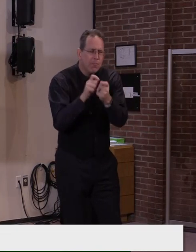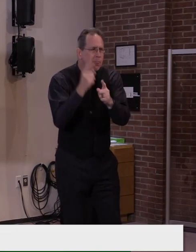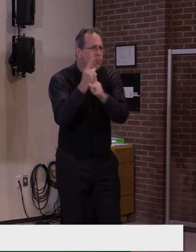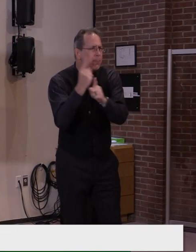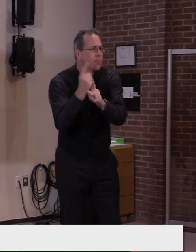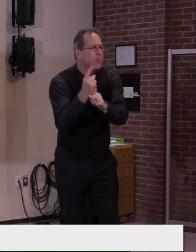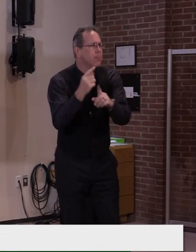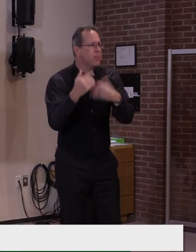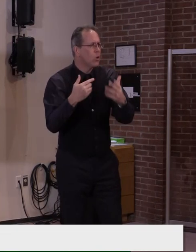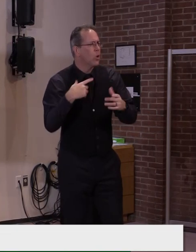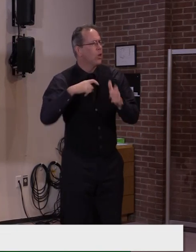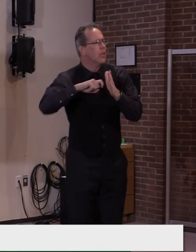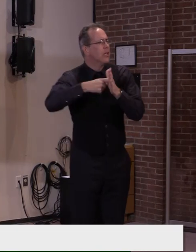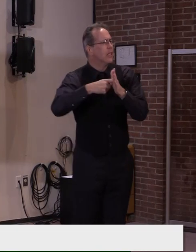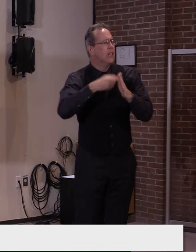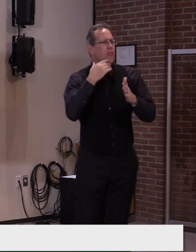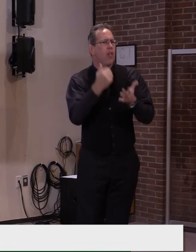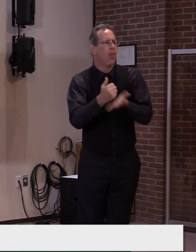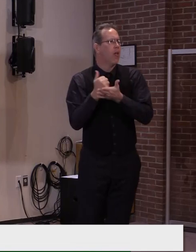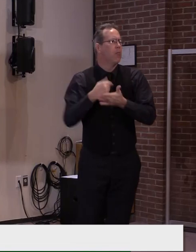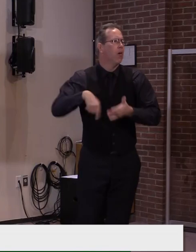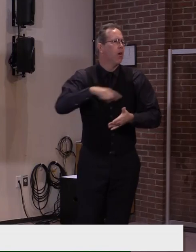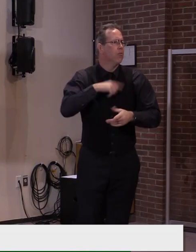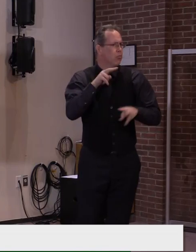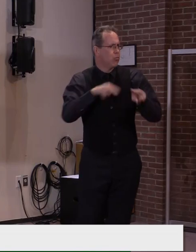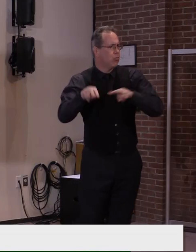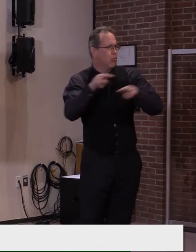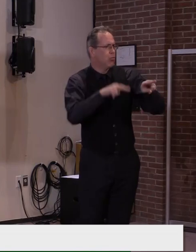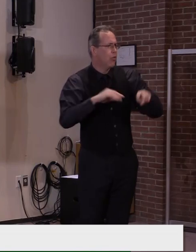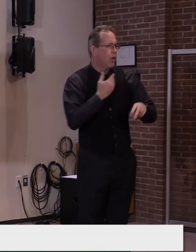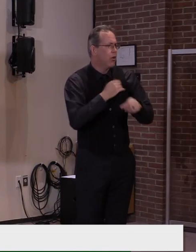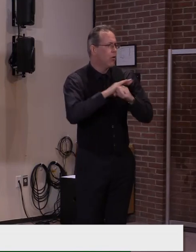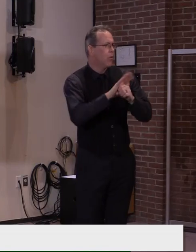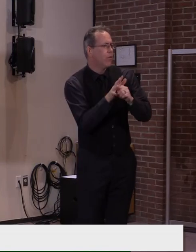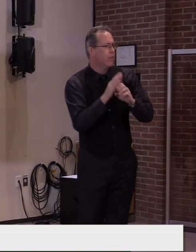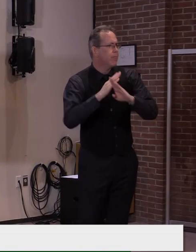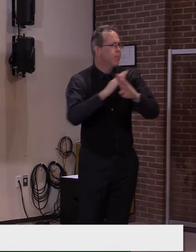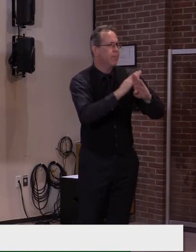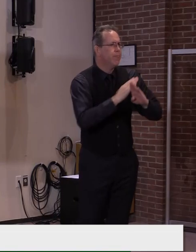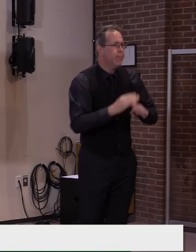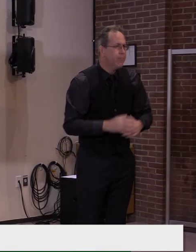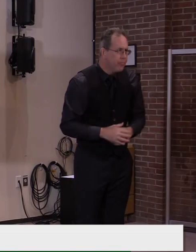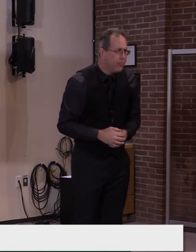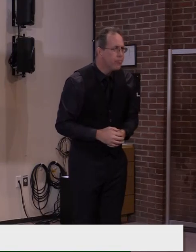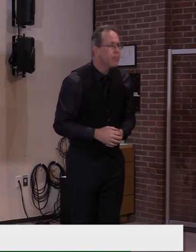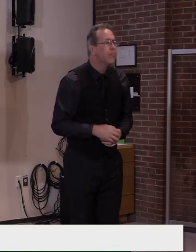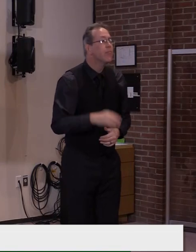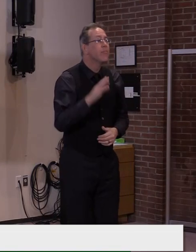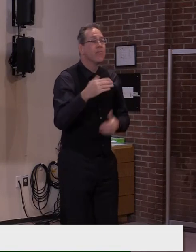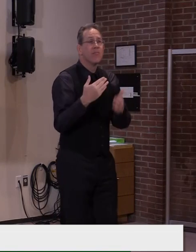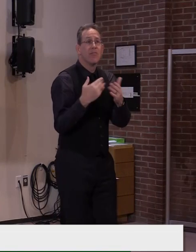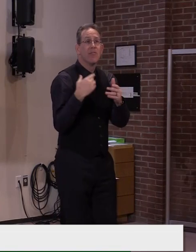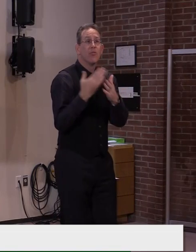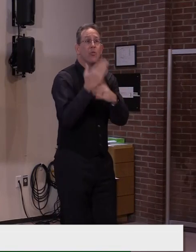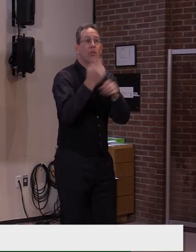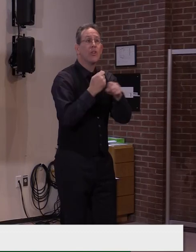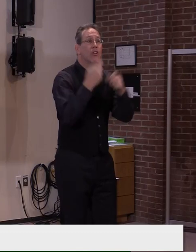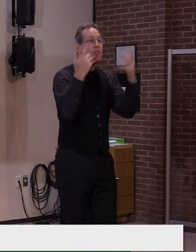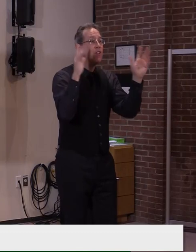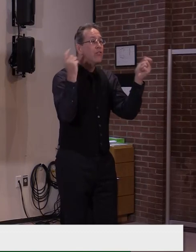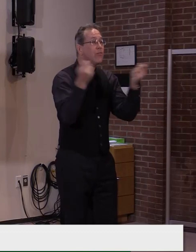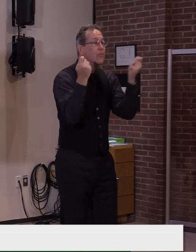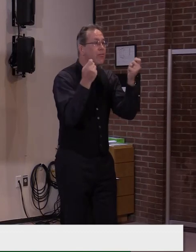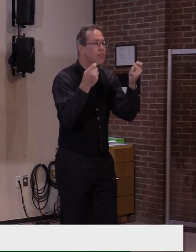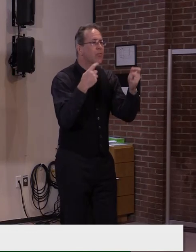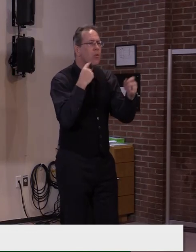to detecting COVID. The regular schedule of testing clinics resumes after the holiday. We encourage Vermonters to continue